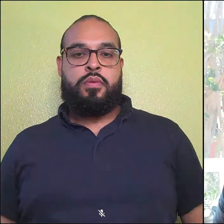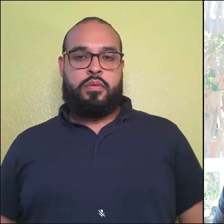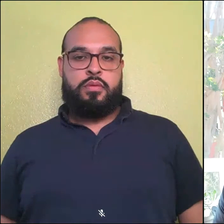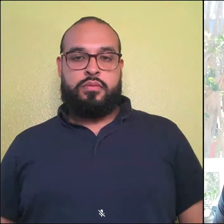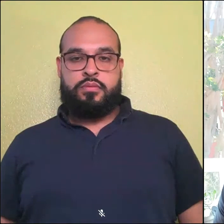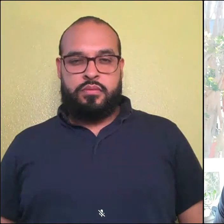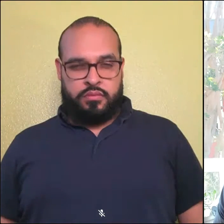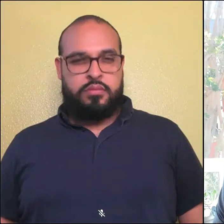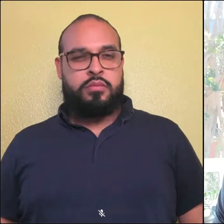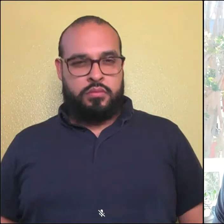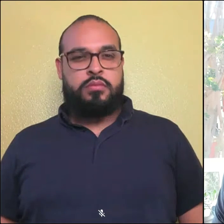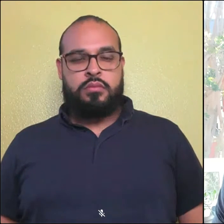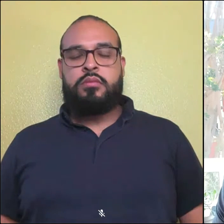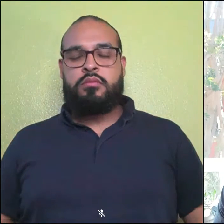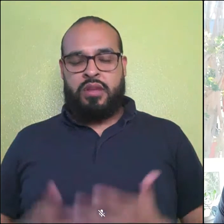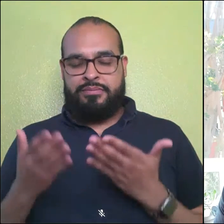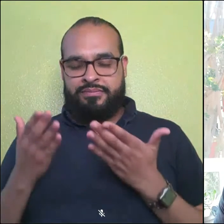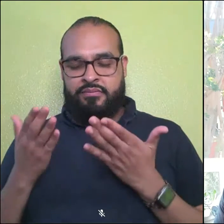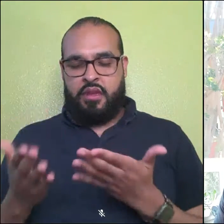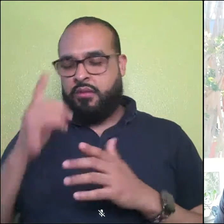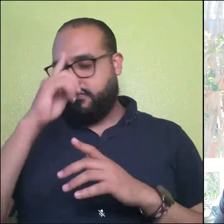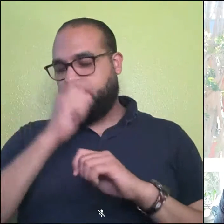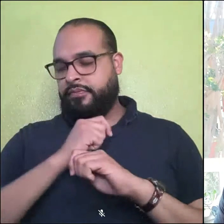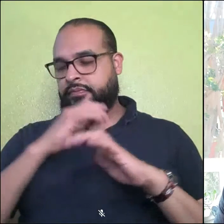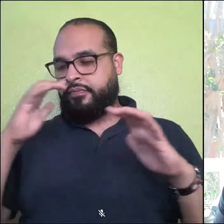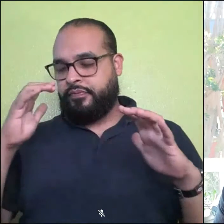And just being present with him, this visualization.